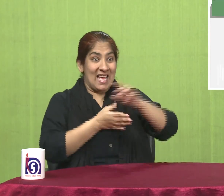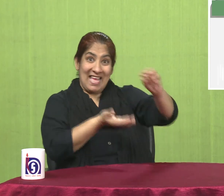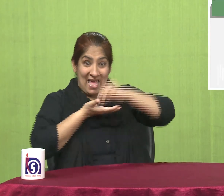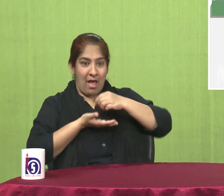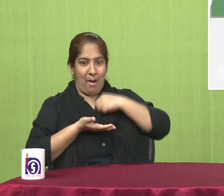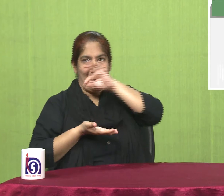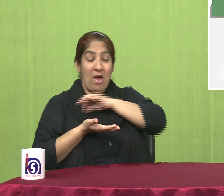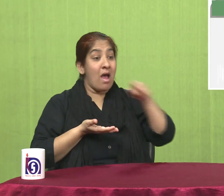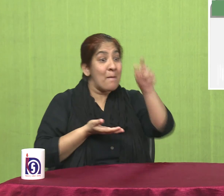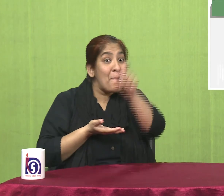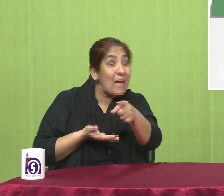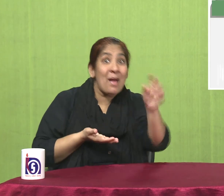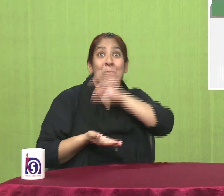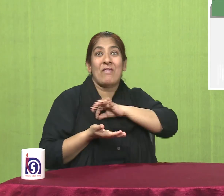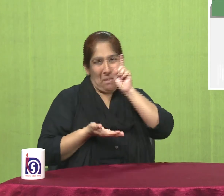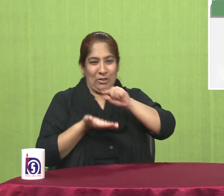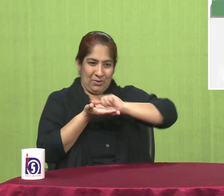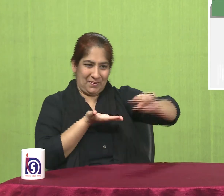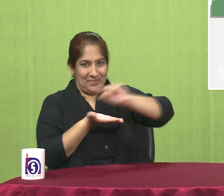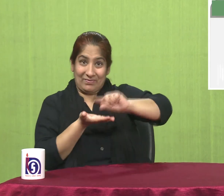ex-dividend time period.